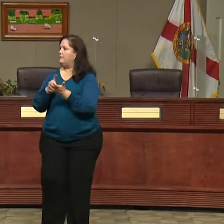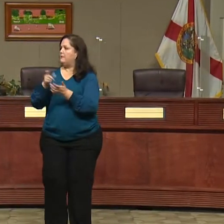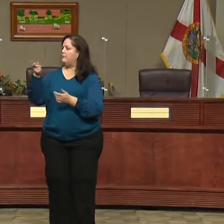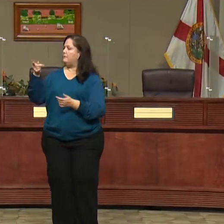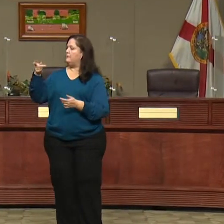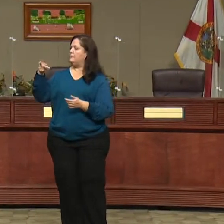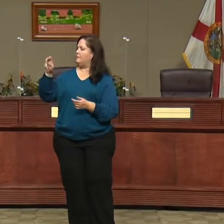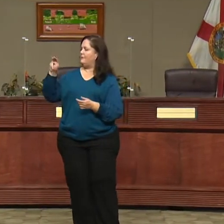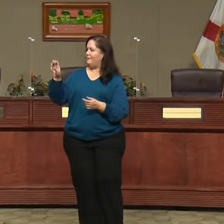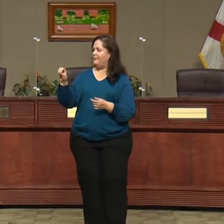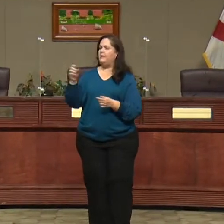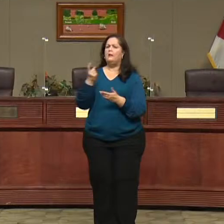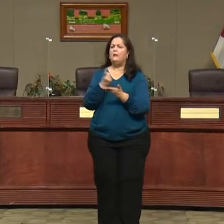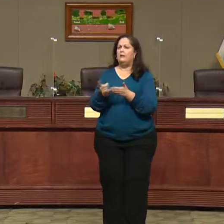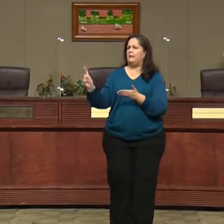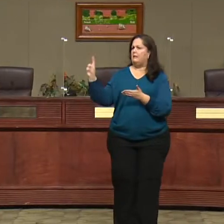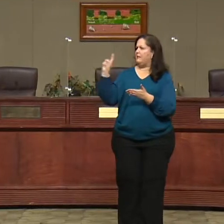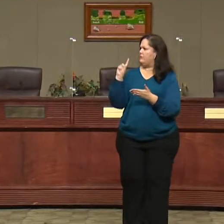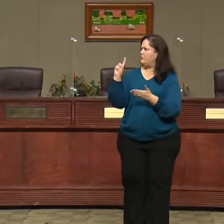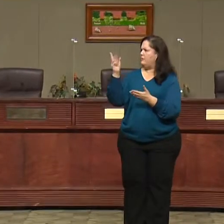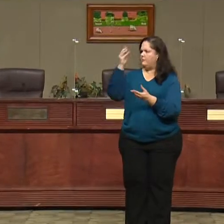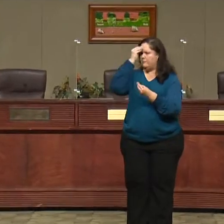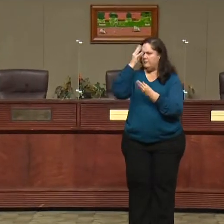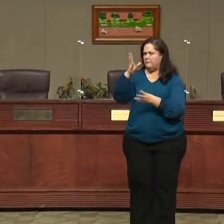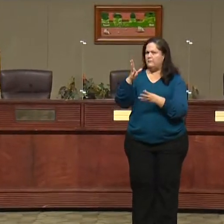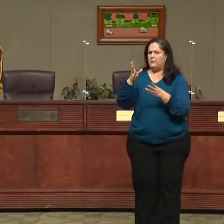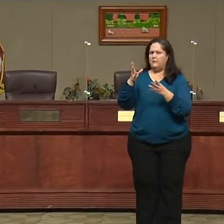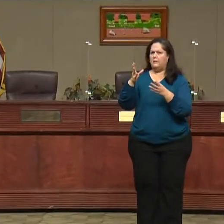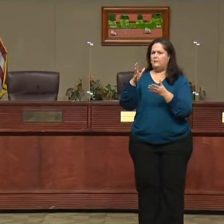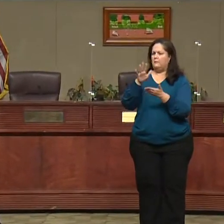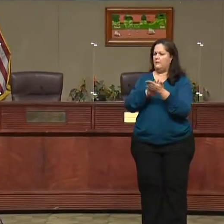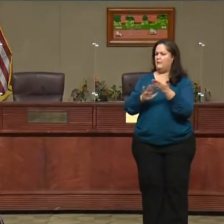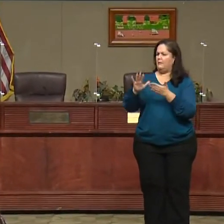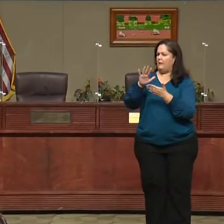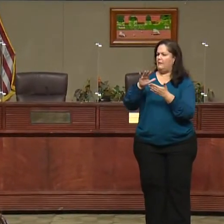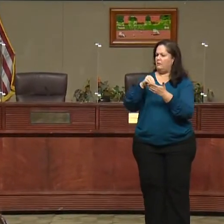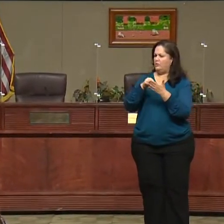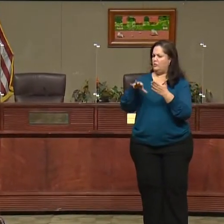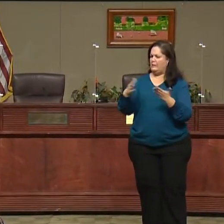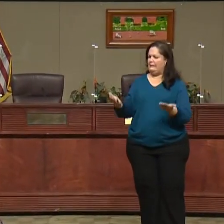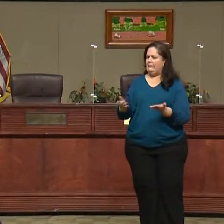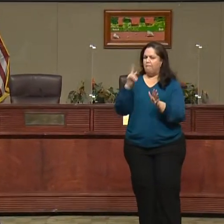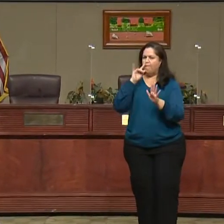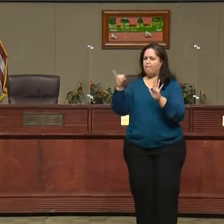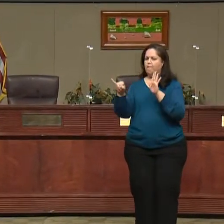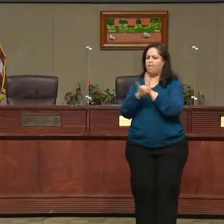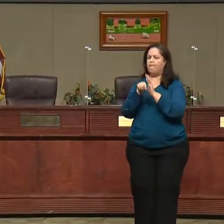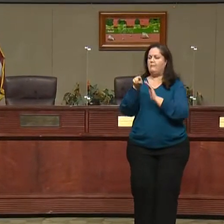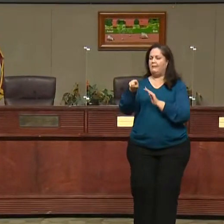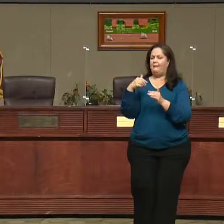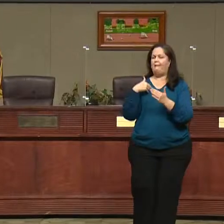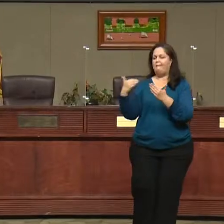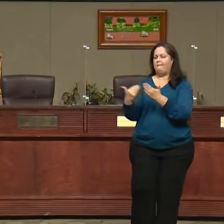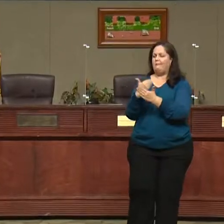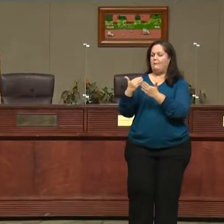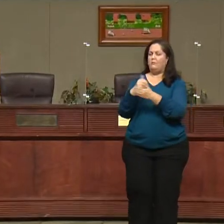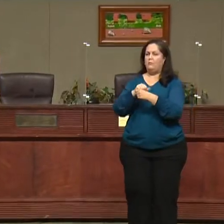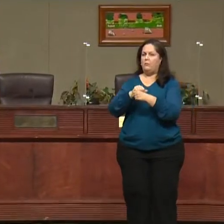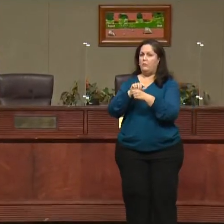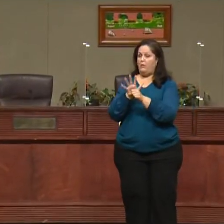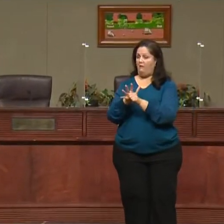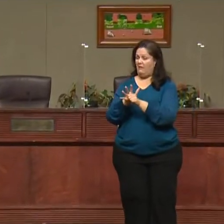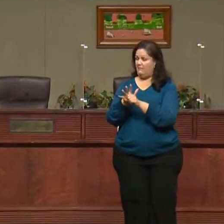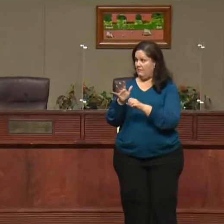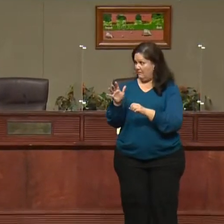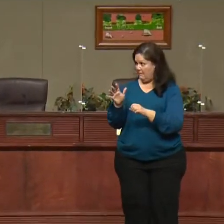So last week, you shared with us that a local college student had been identified as a variant case. In the weeks since, has any